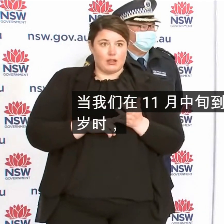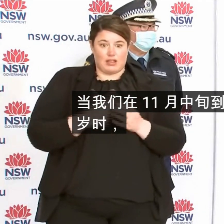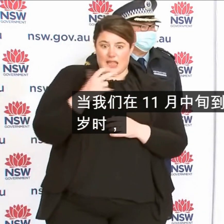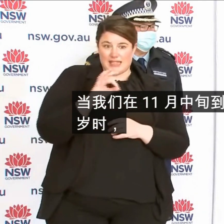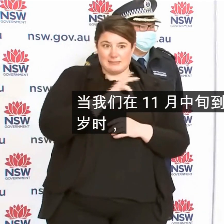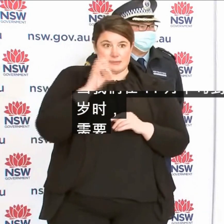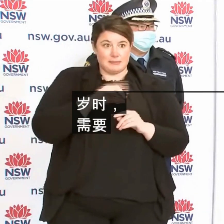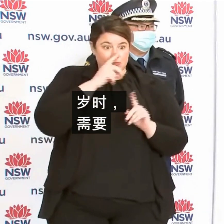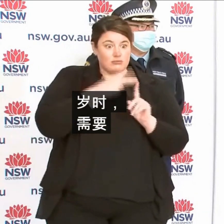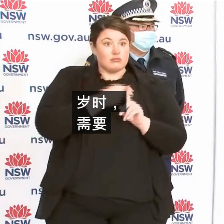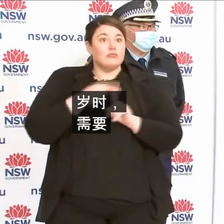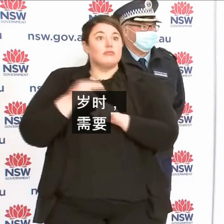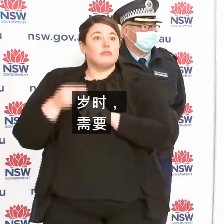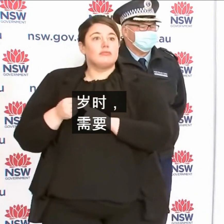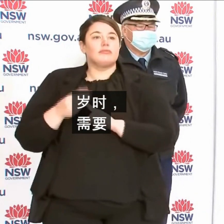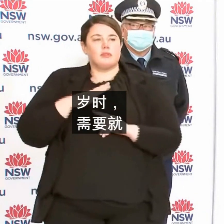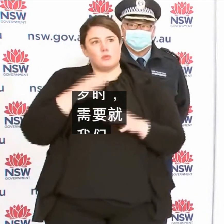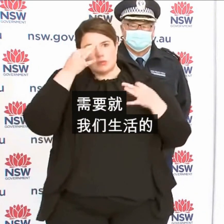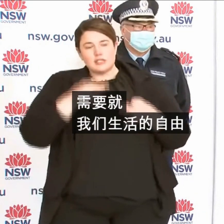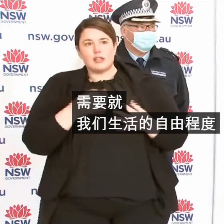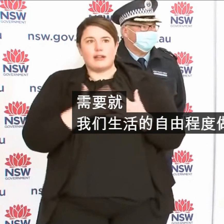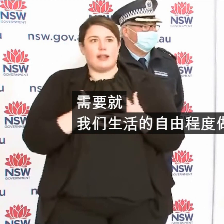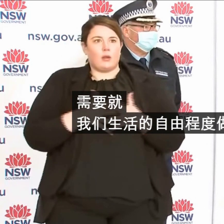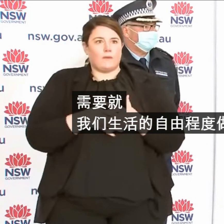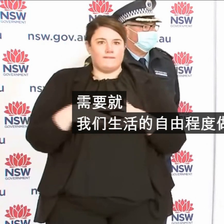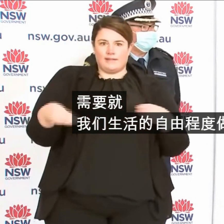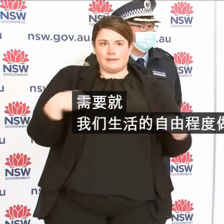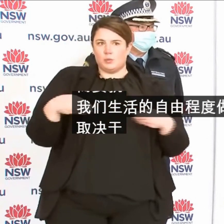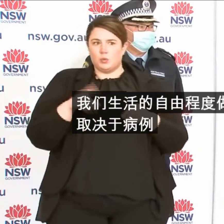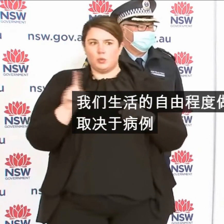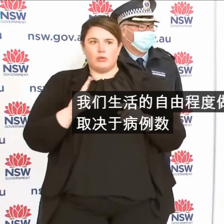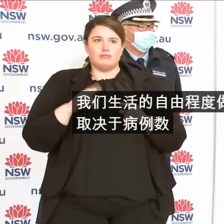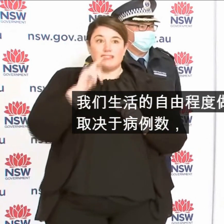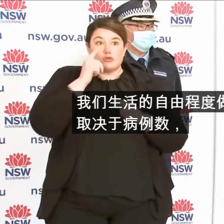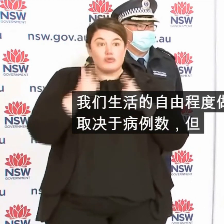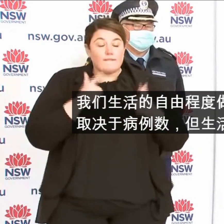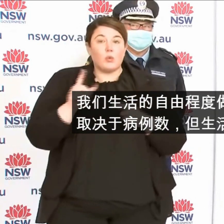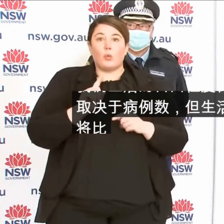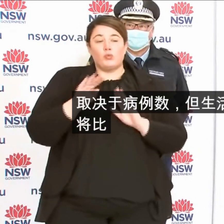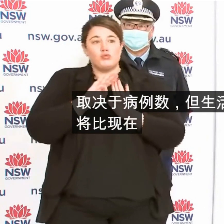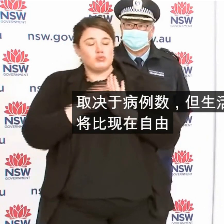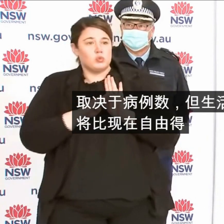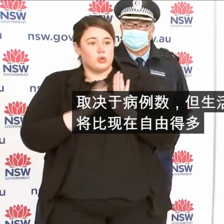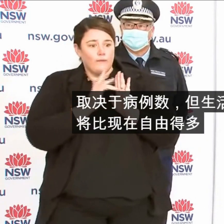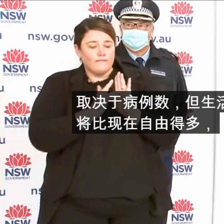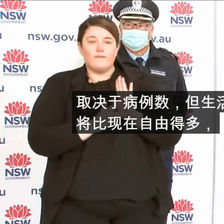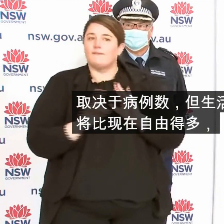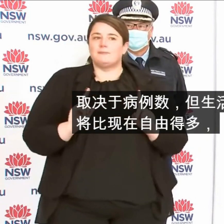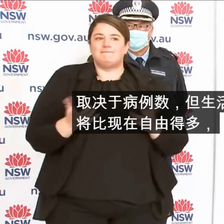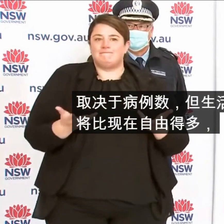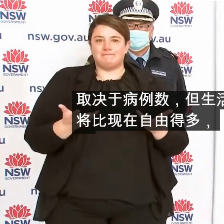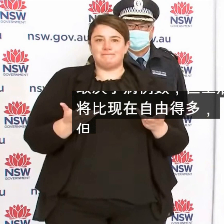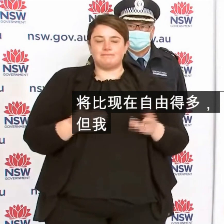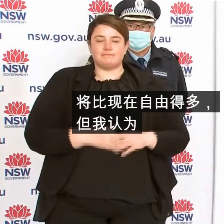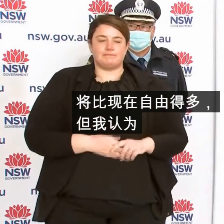vaccination, decisions will need to be made as to how freely we can live, and that will depend on the case numbers, but life will be much freer than what it is